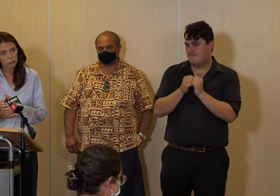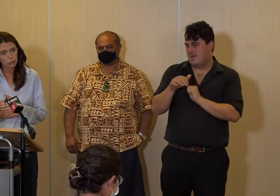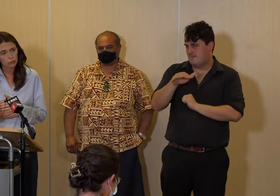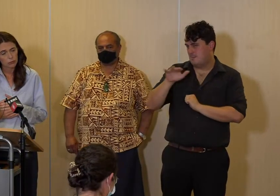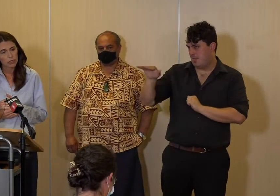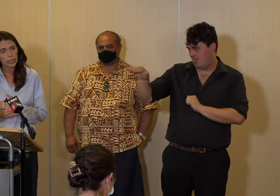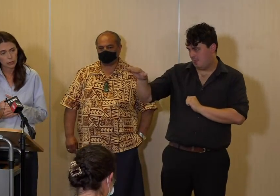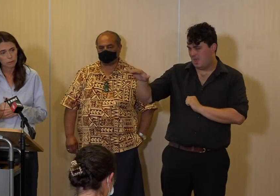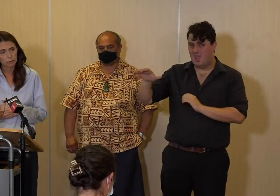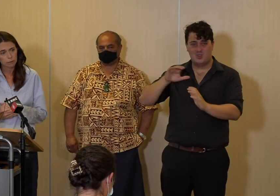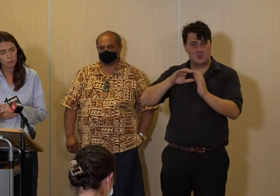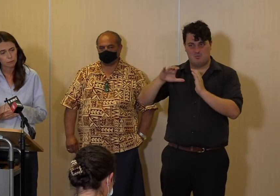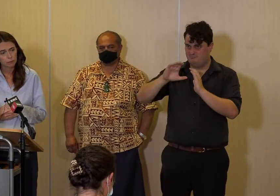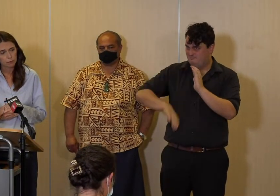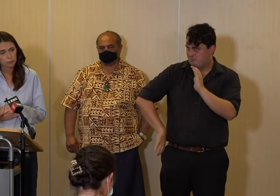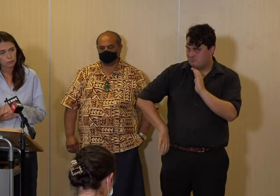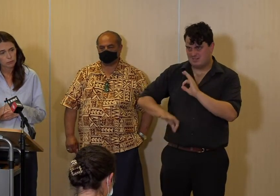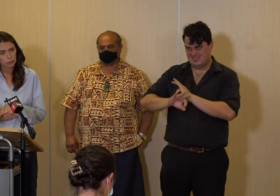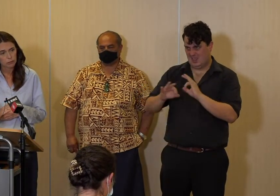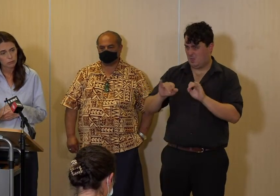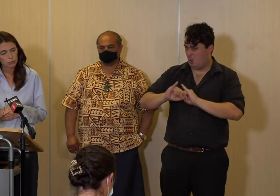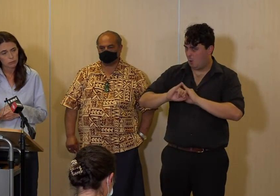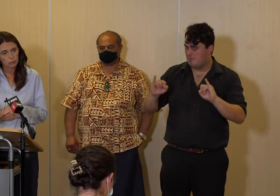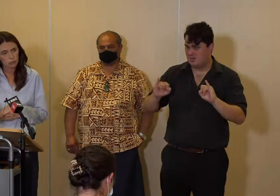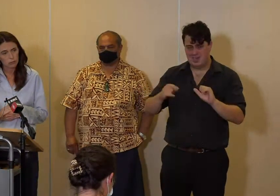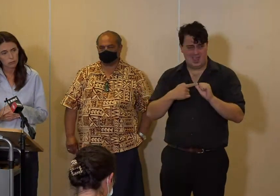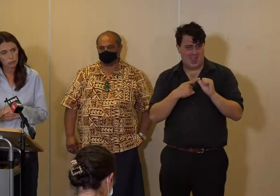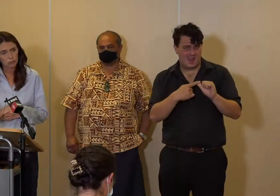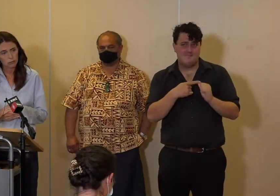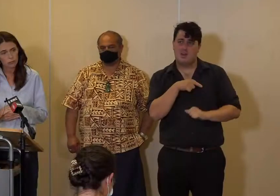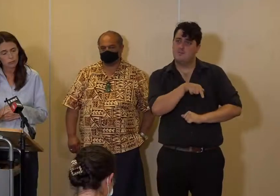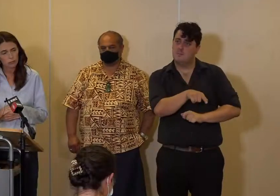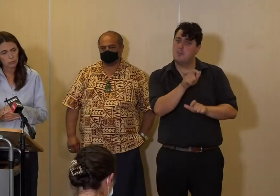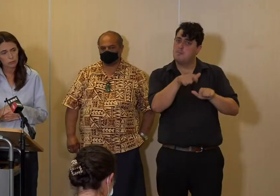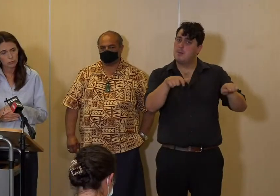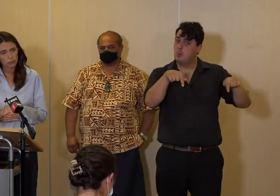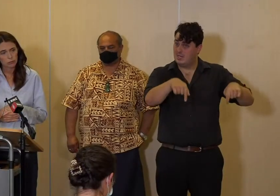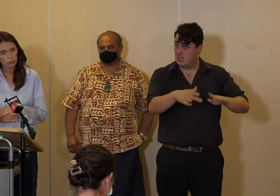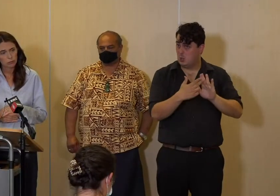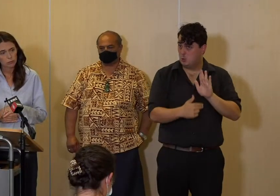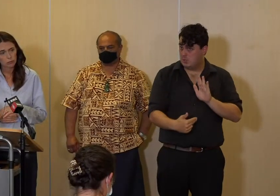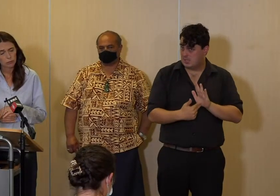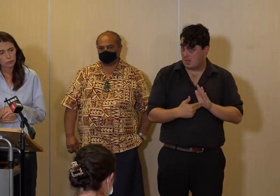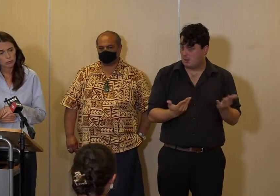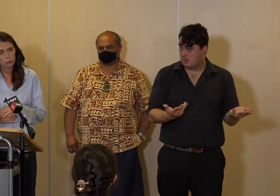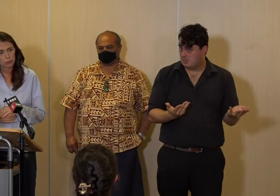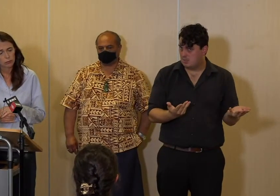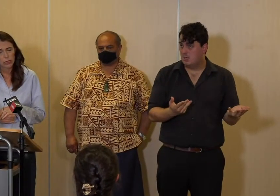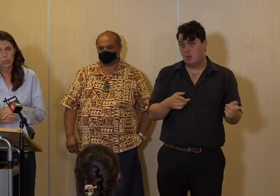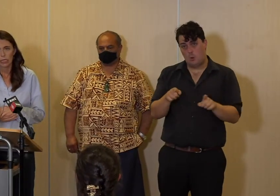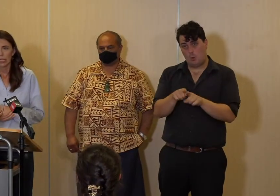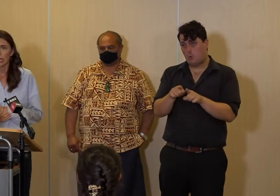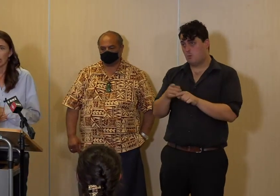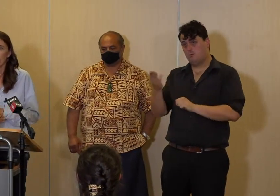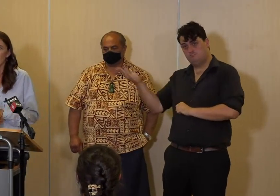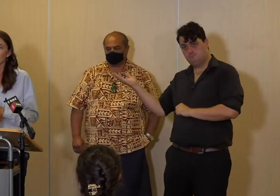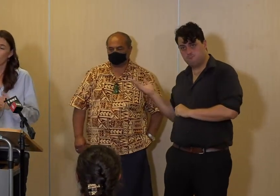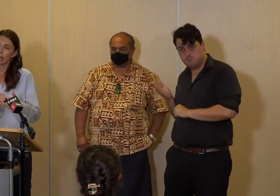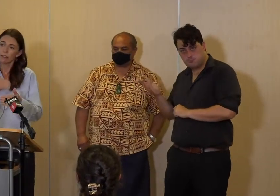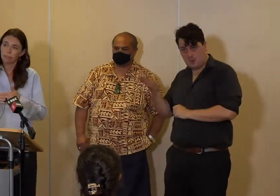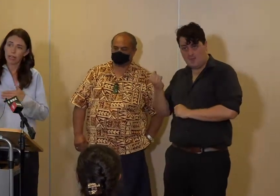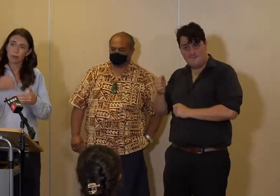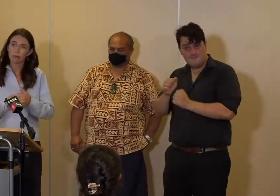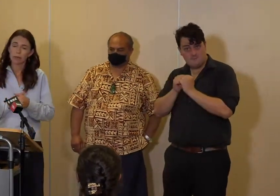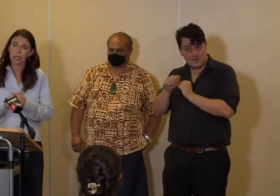be horrible. Yeah. What advice do you have for them, and do any of you three have friends and family over there you're waiting to hear from?